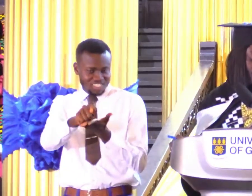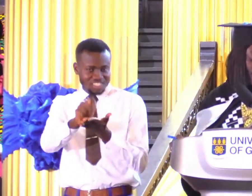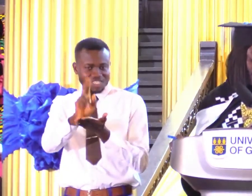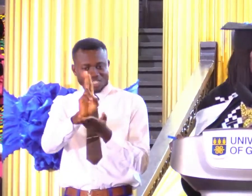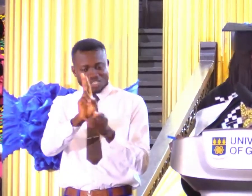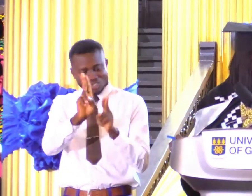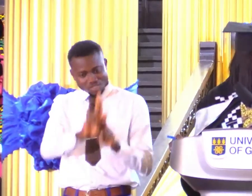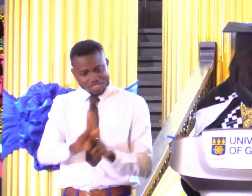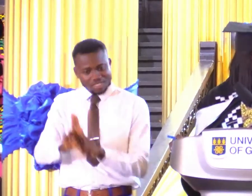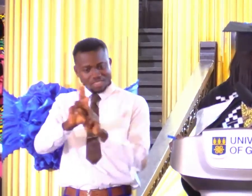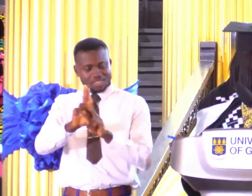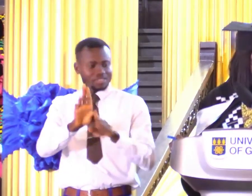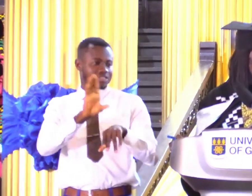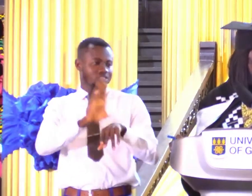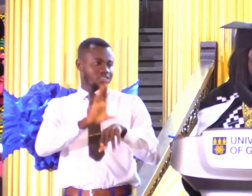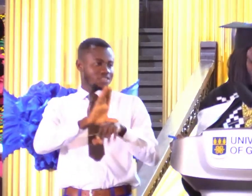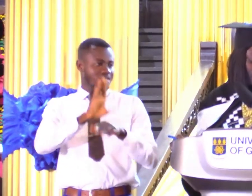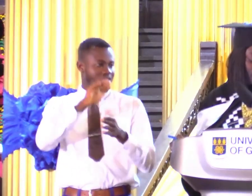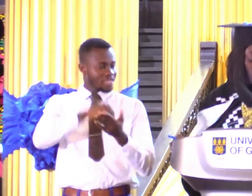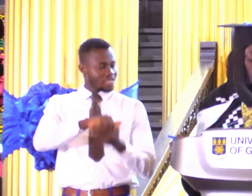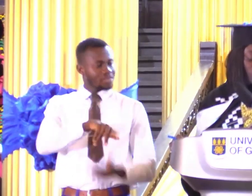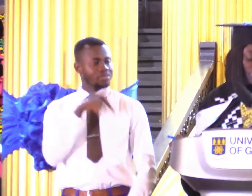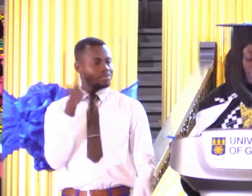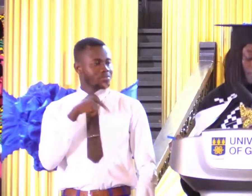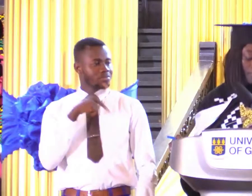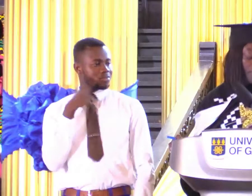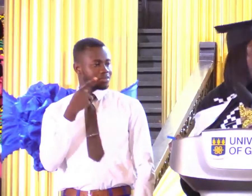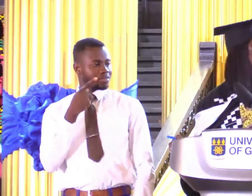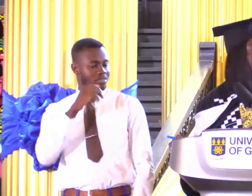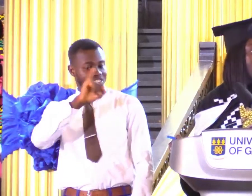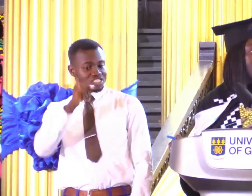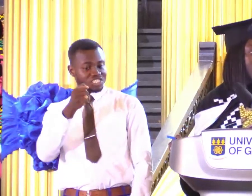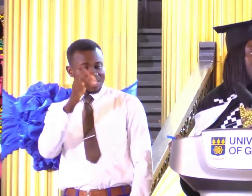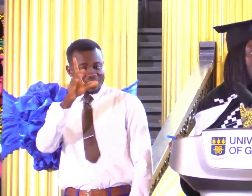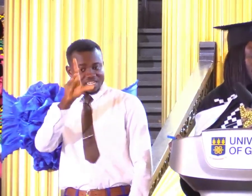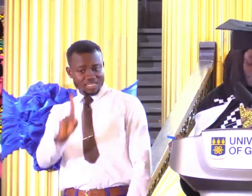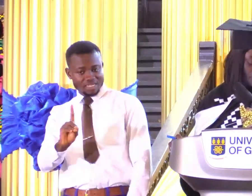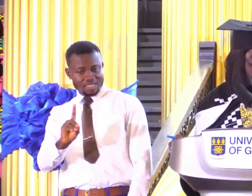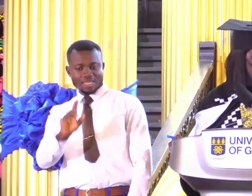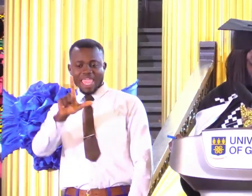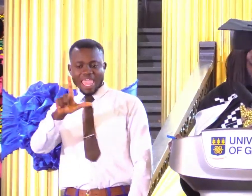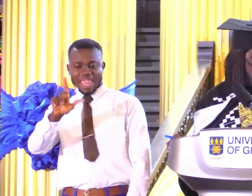Reverend J.D. and Mrs. Kumsen, LIC.